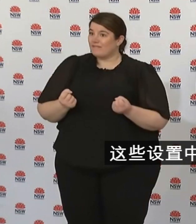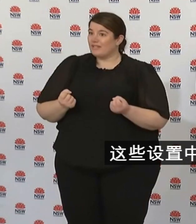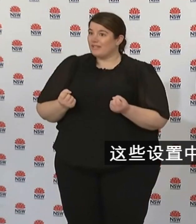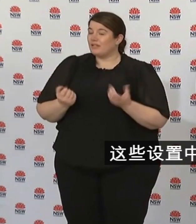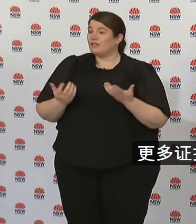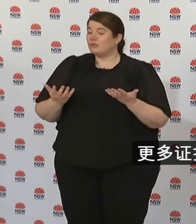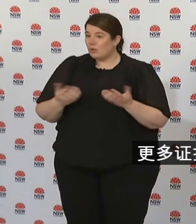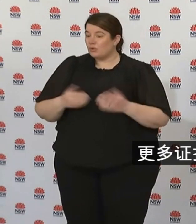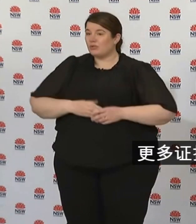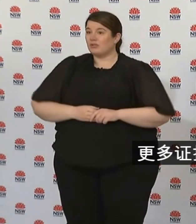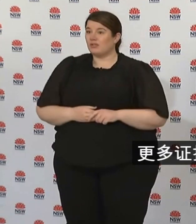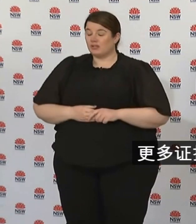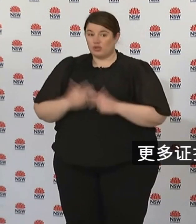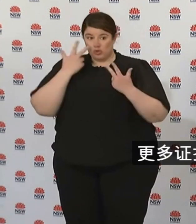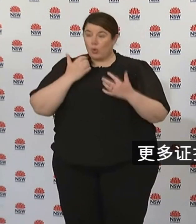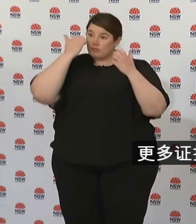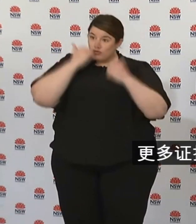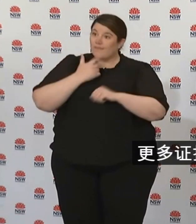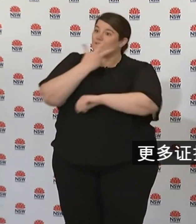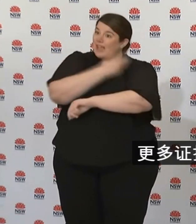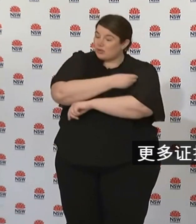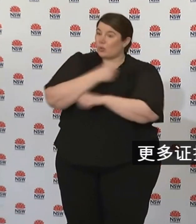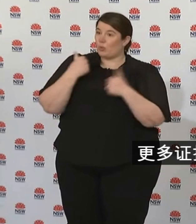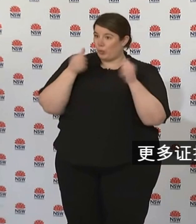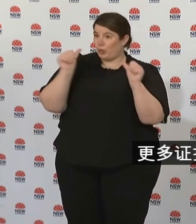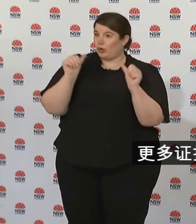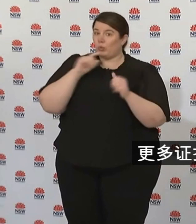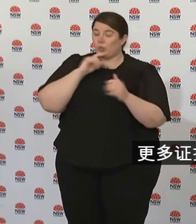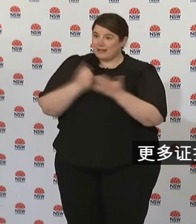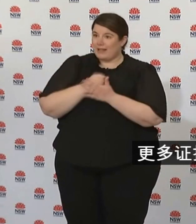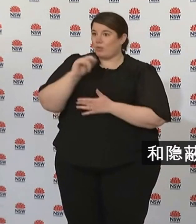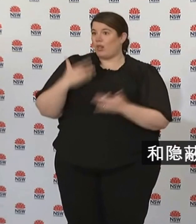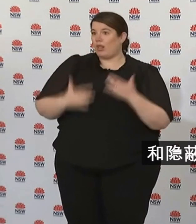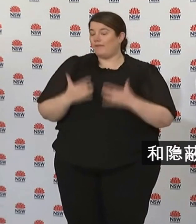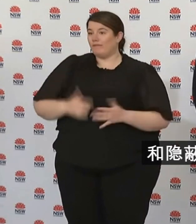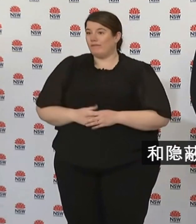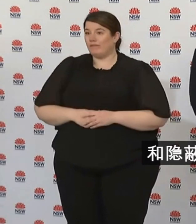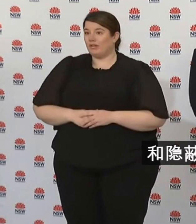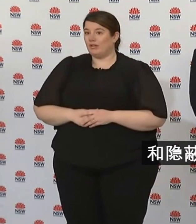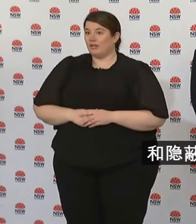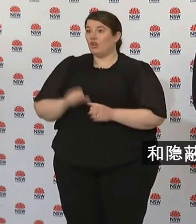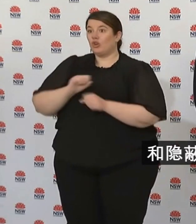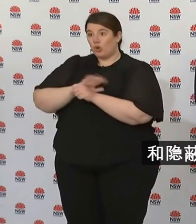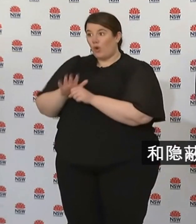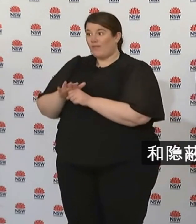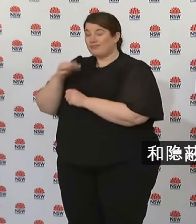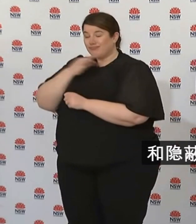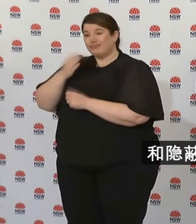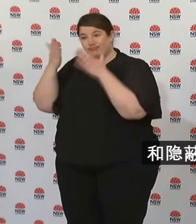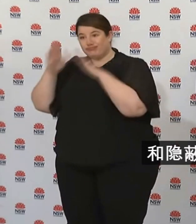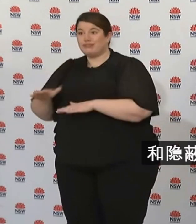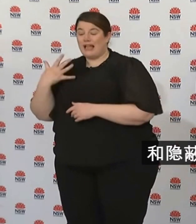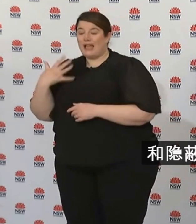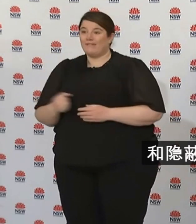I don't think you need more evidence that vaccines will save lives and COVID will kill. So